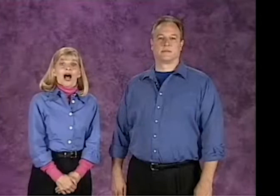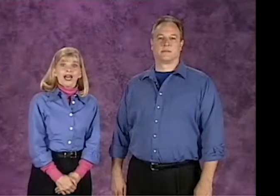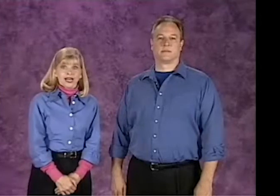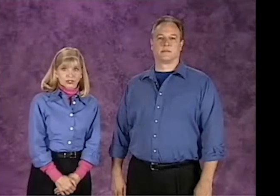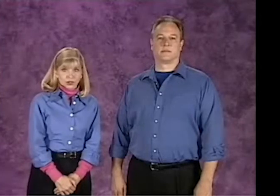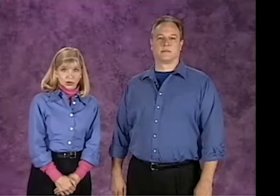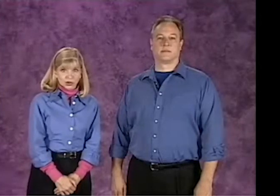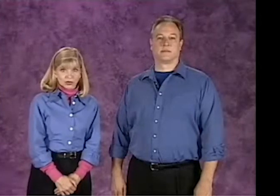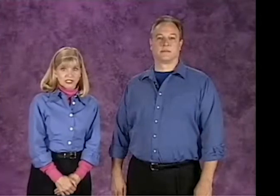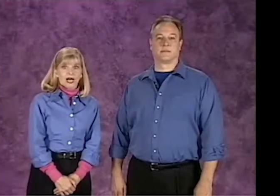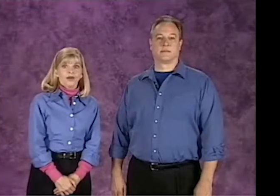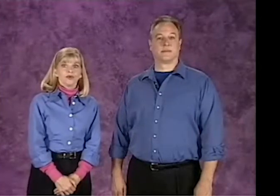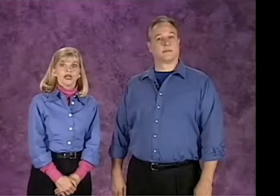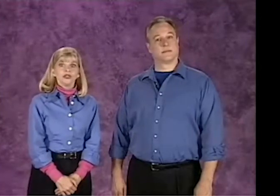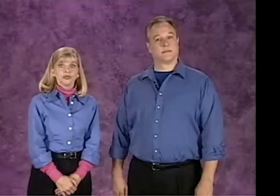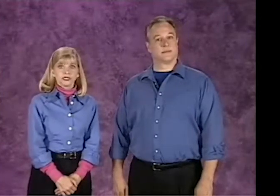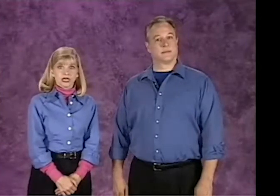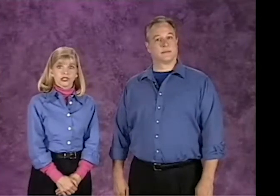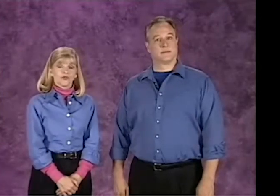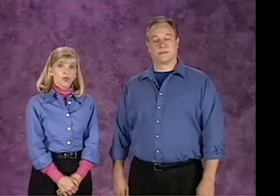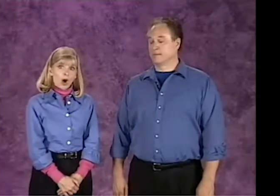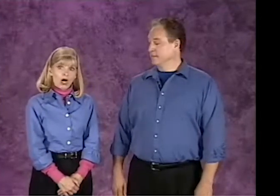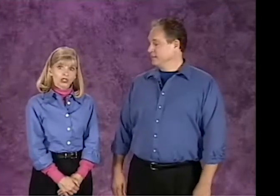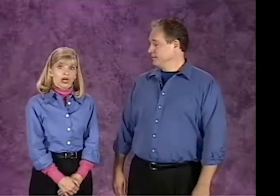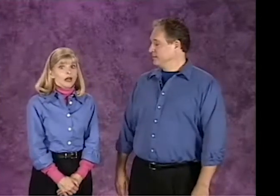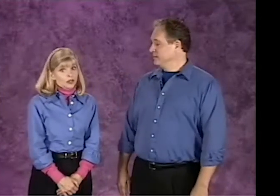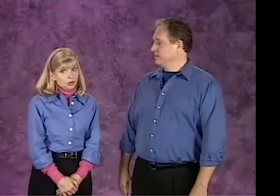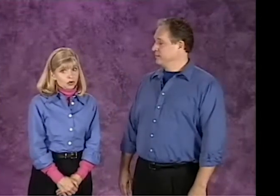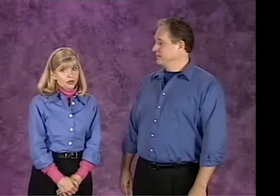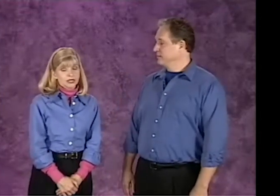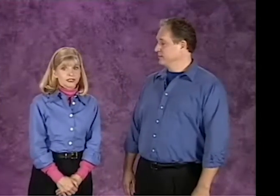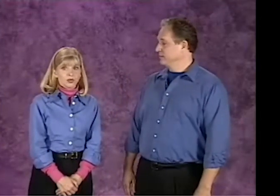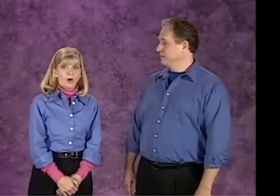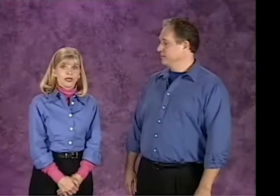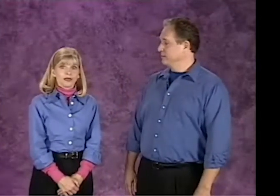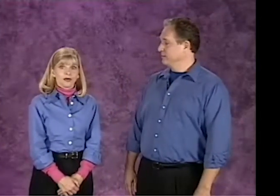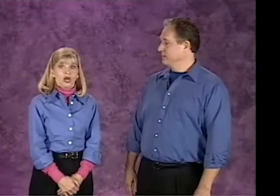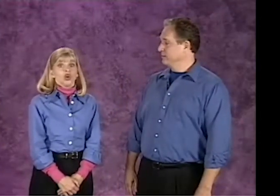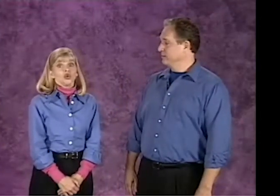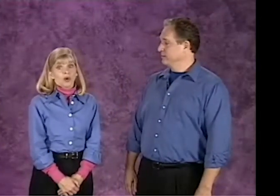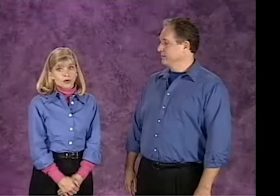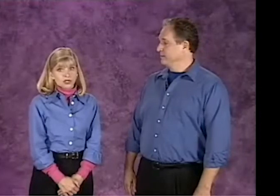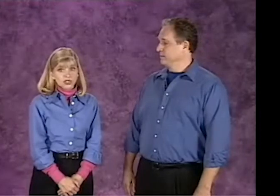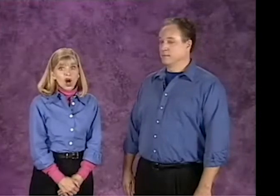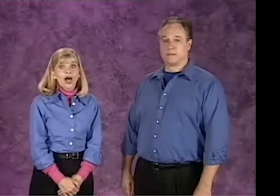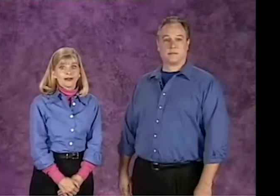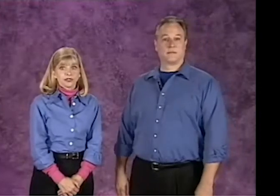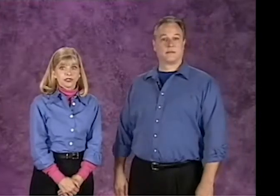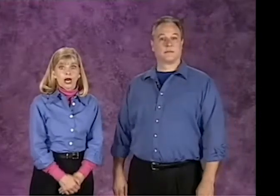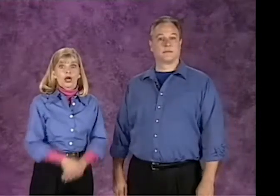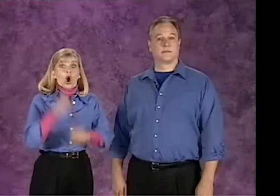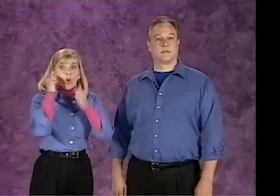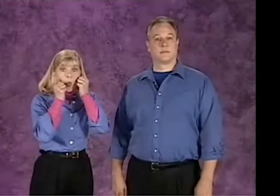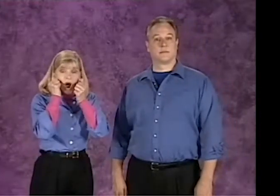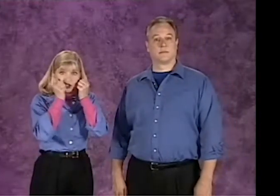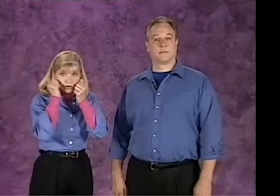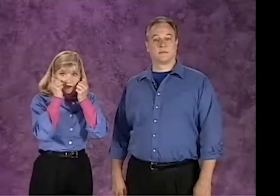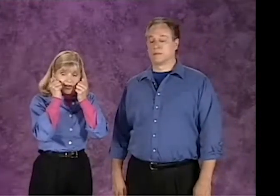I'd like to show you a sign related to the signs for wash that you learned in Lesson 1. You already saw how to sign wash your